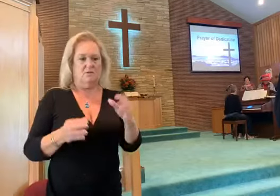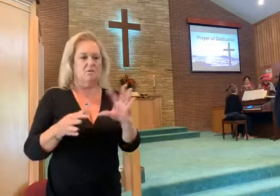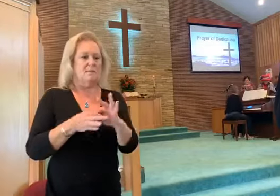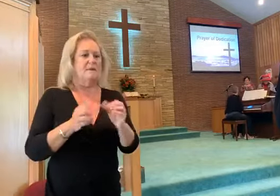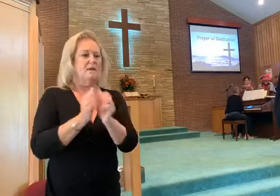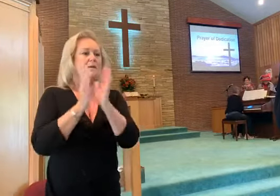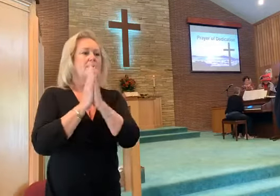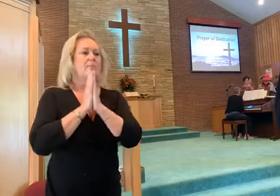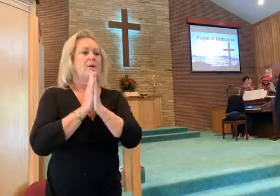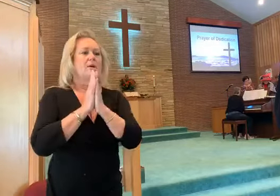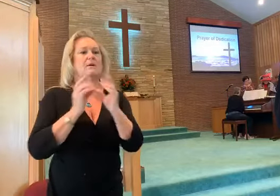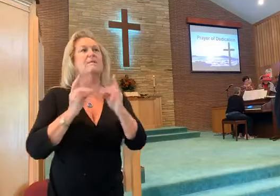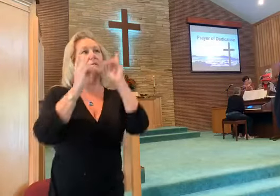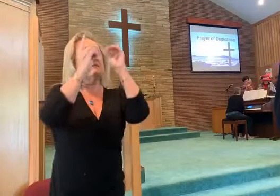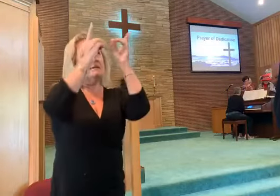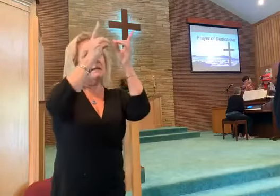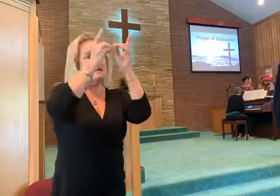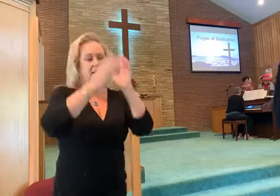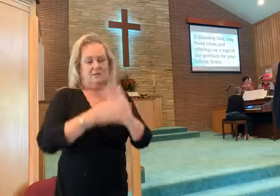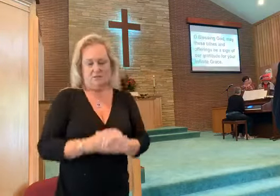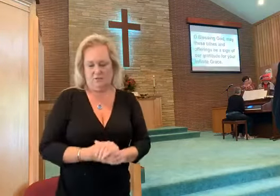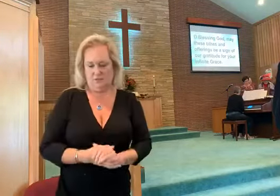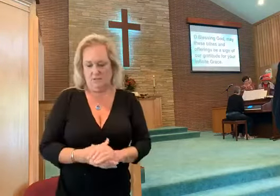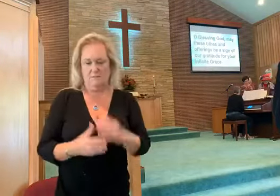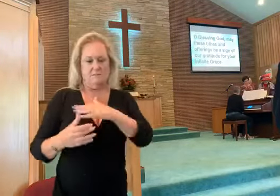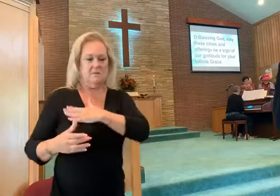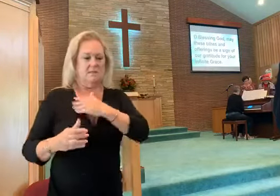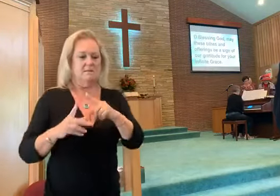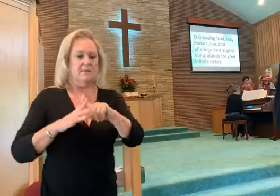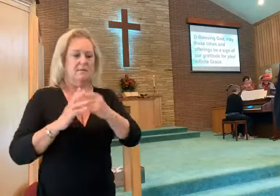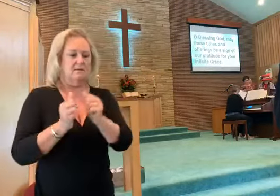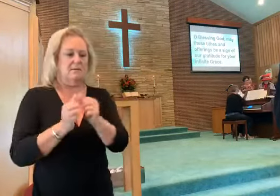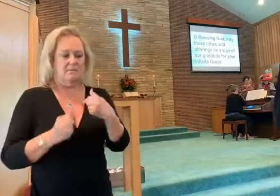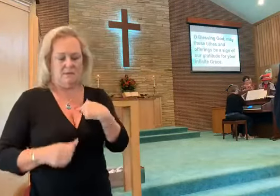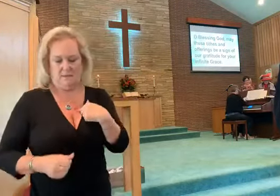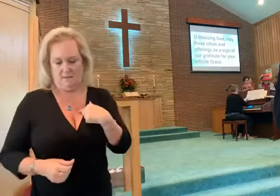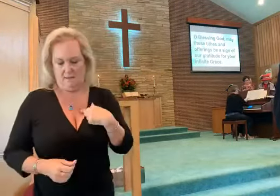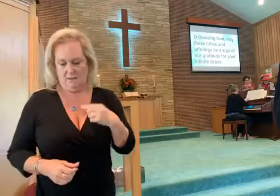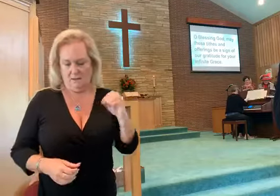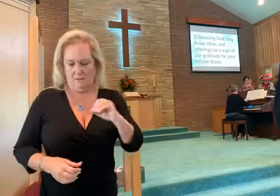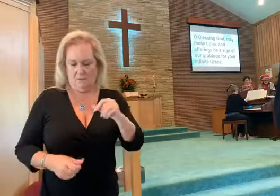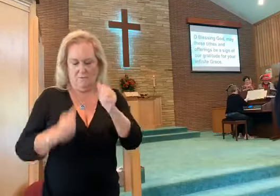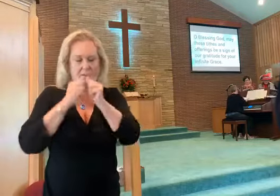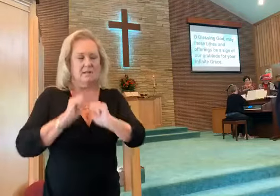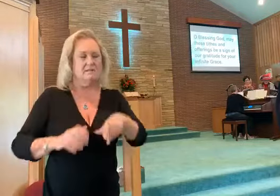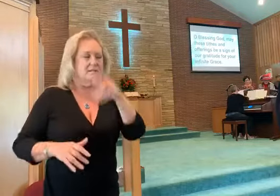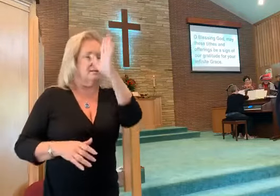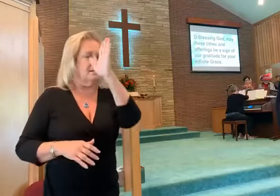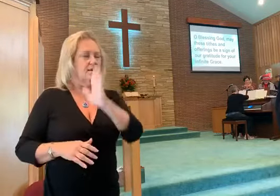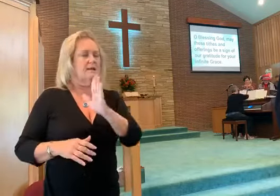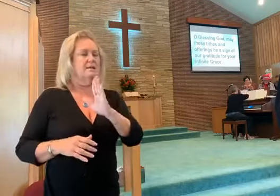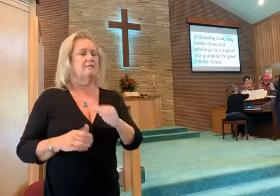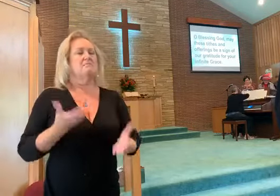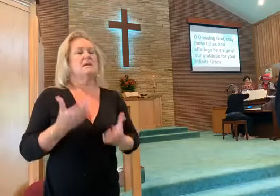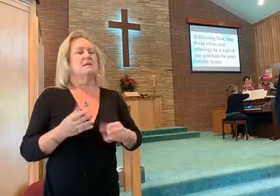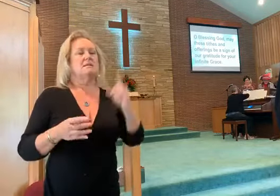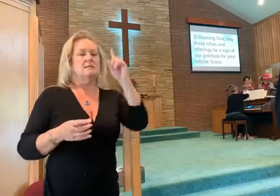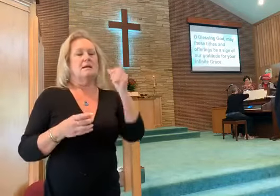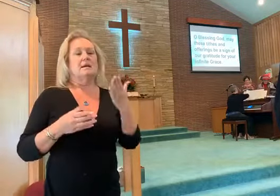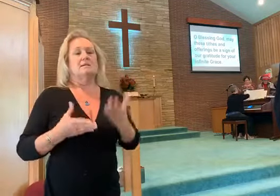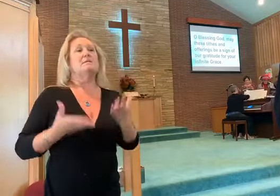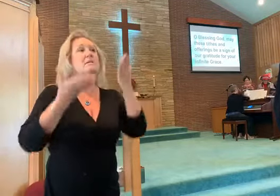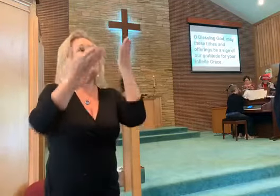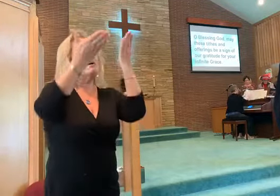join me in our prayer of dedication. Please begin with me. O blessing God, may these tithes